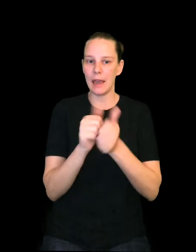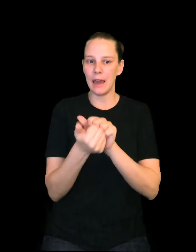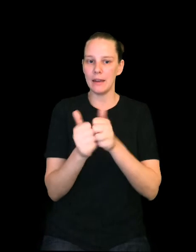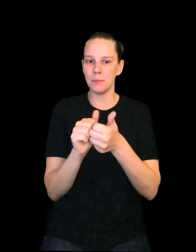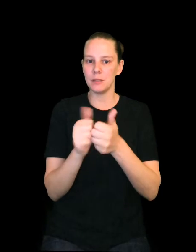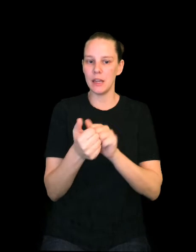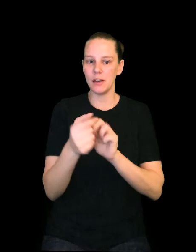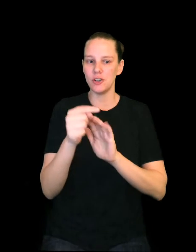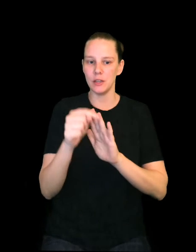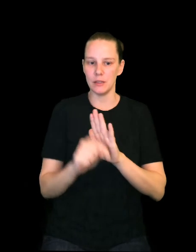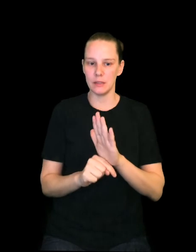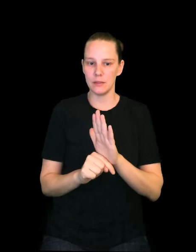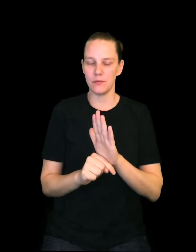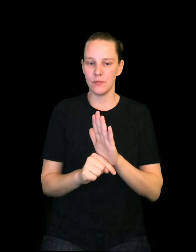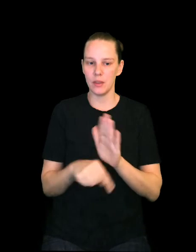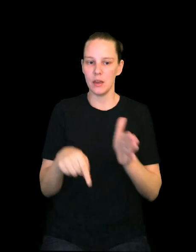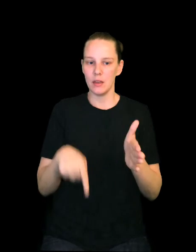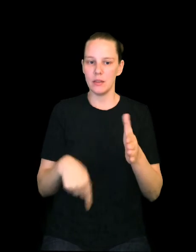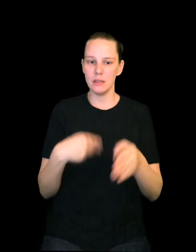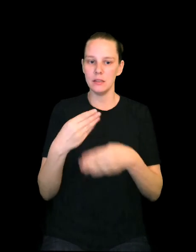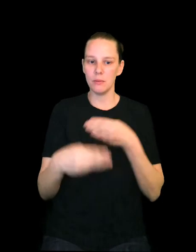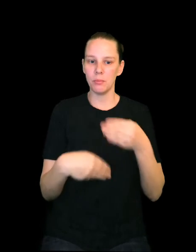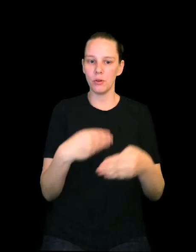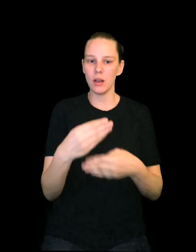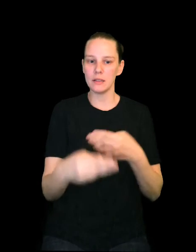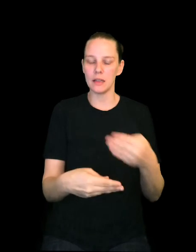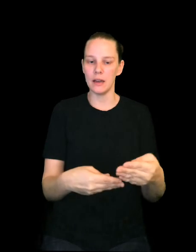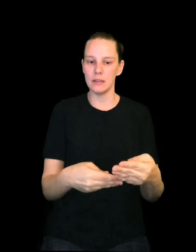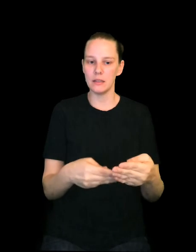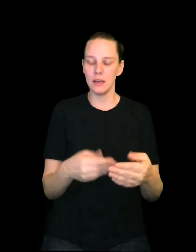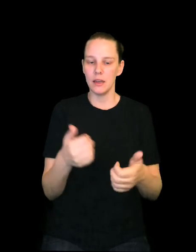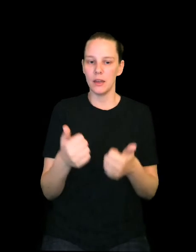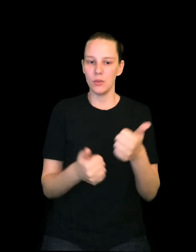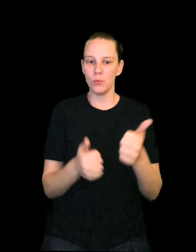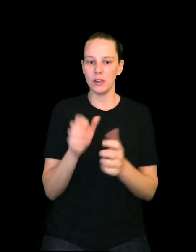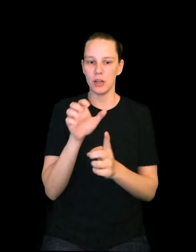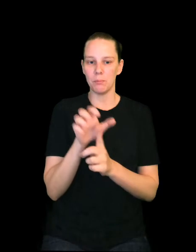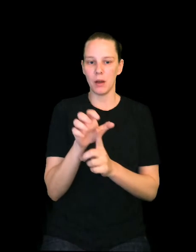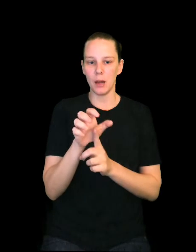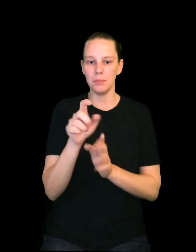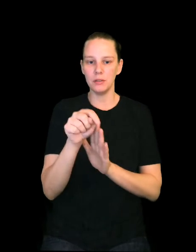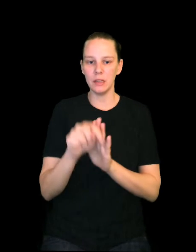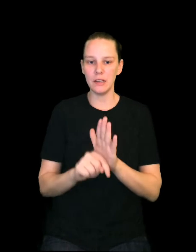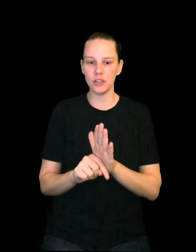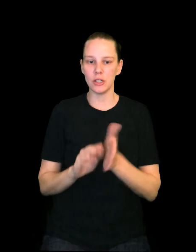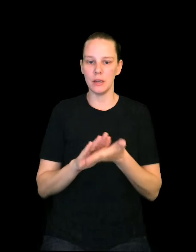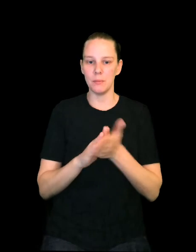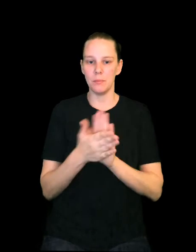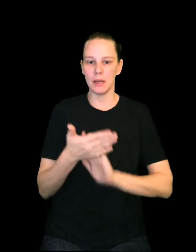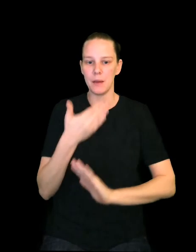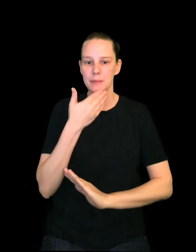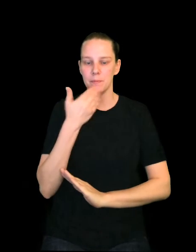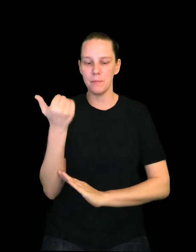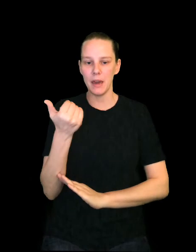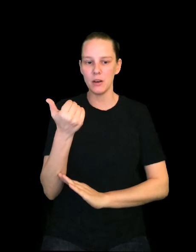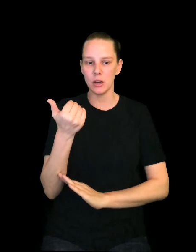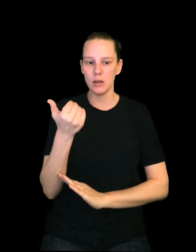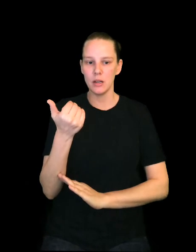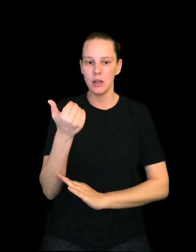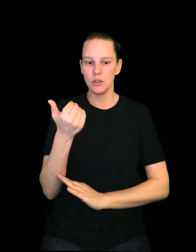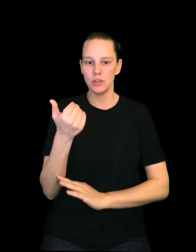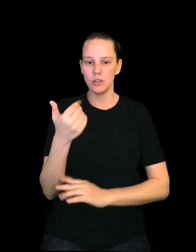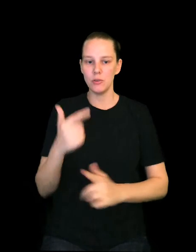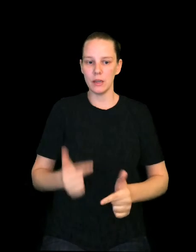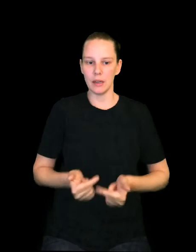make adaptations. This is a process in which a population becomes